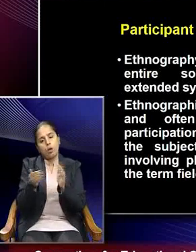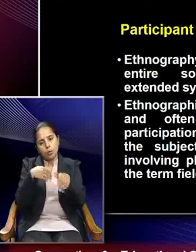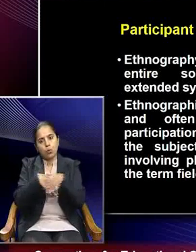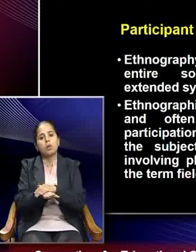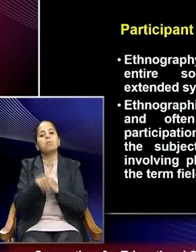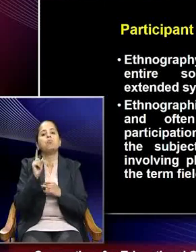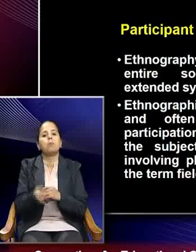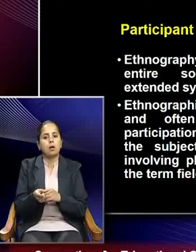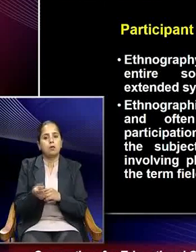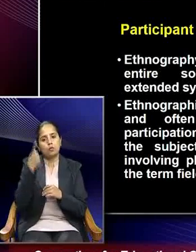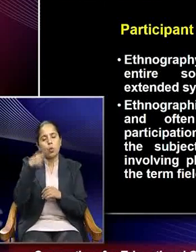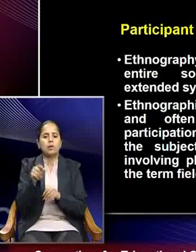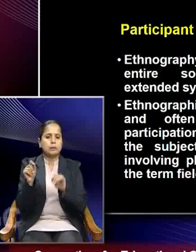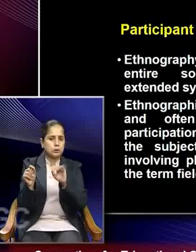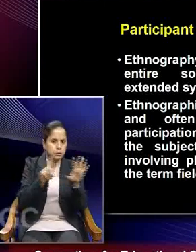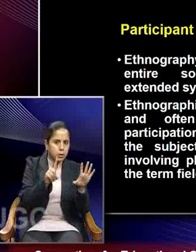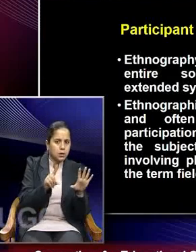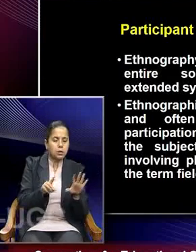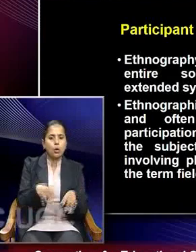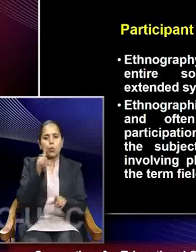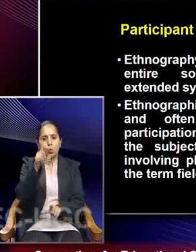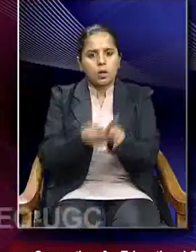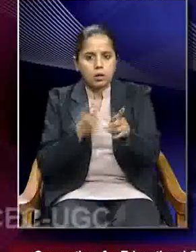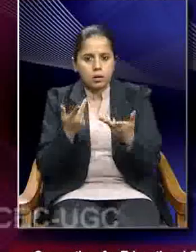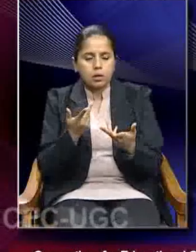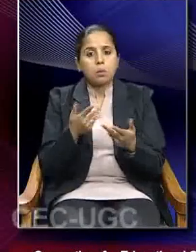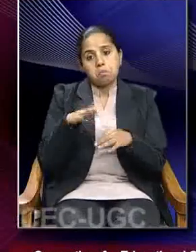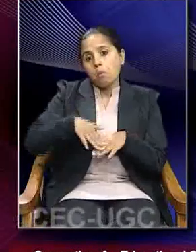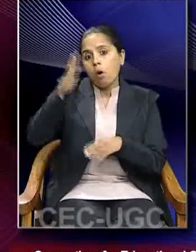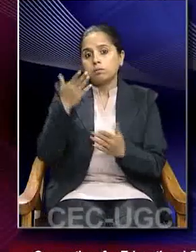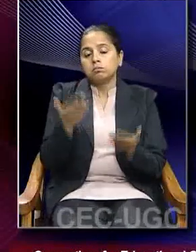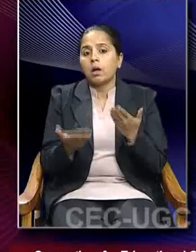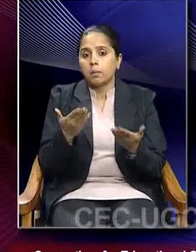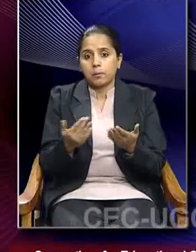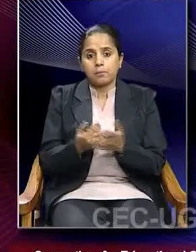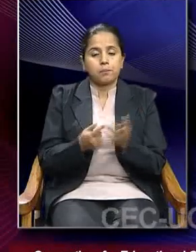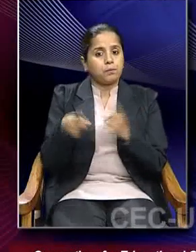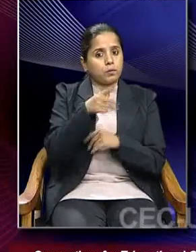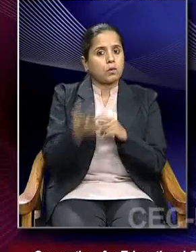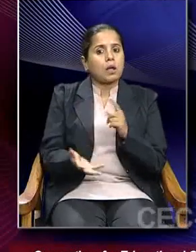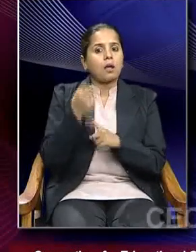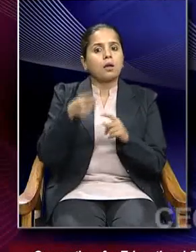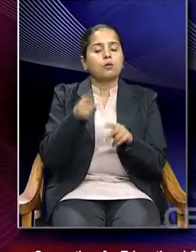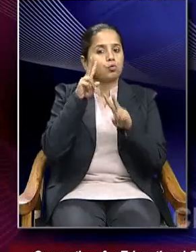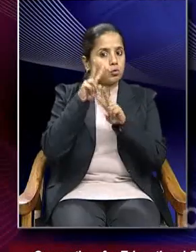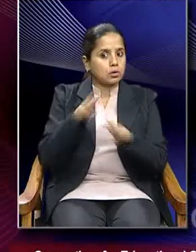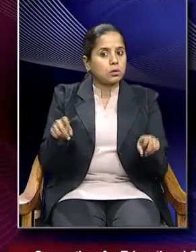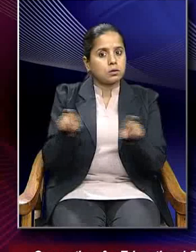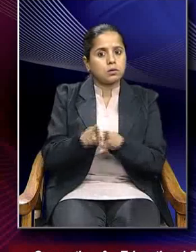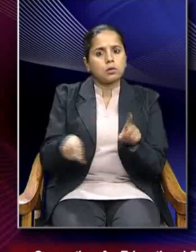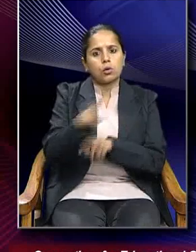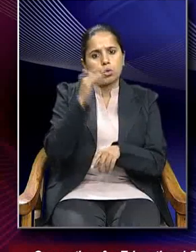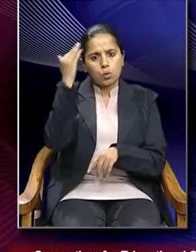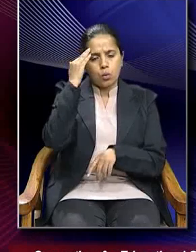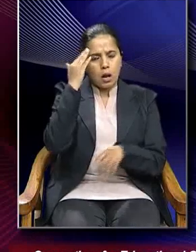community for say 6 months or 1 year or even more. So you get, as a researcher, will know in